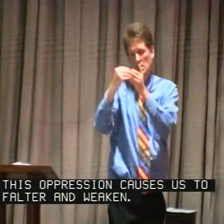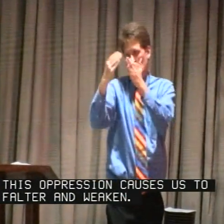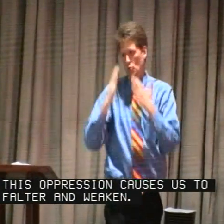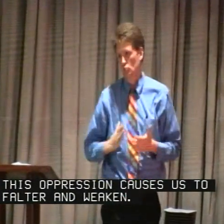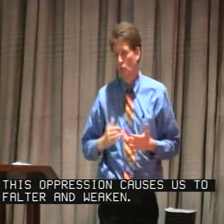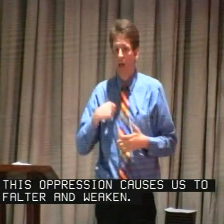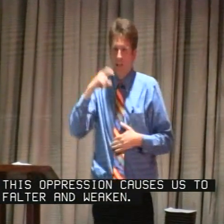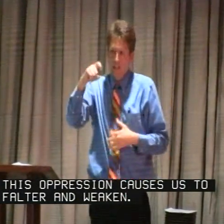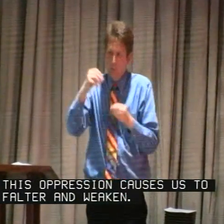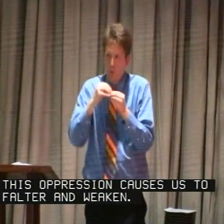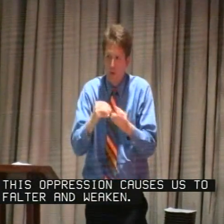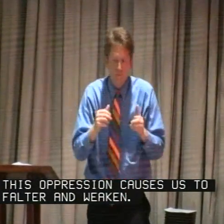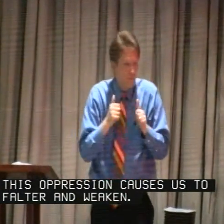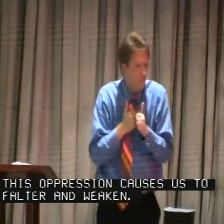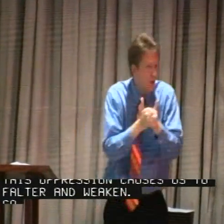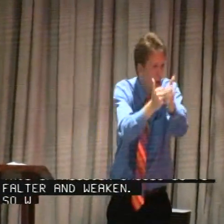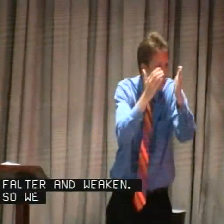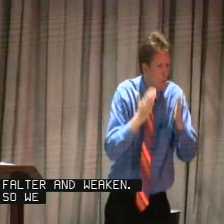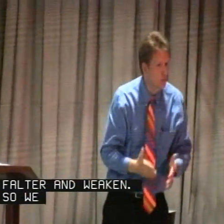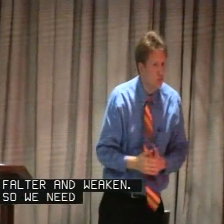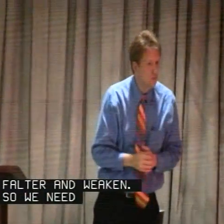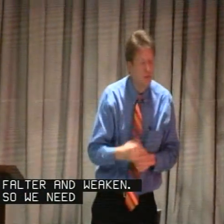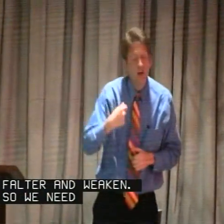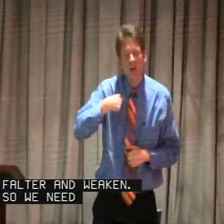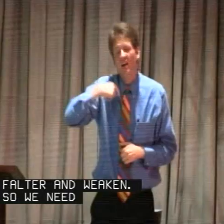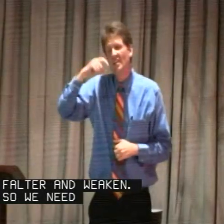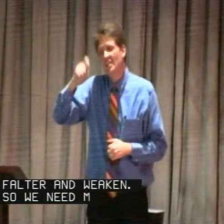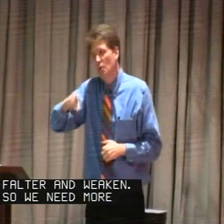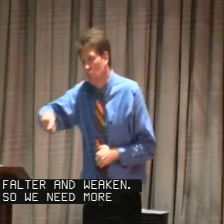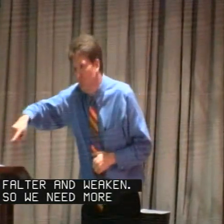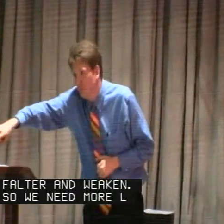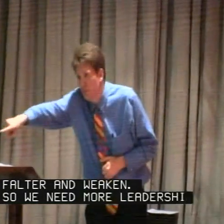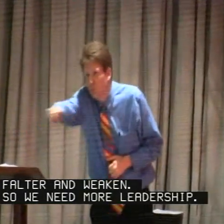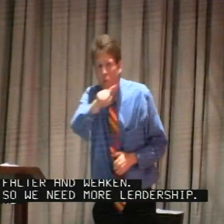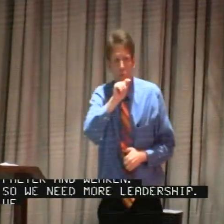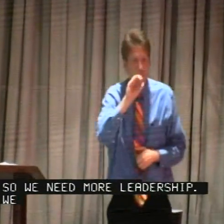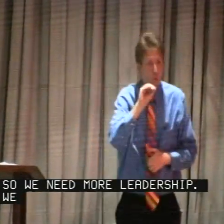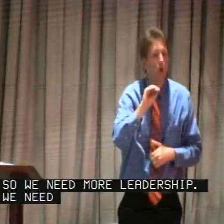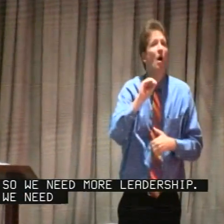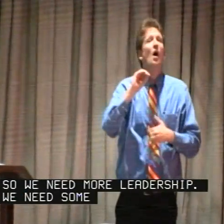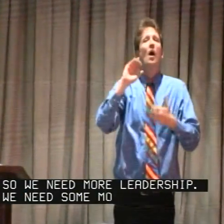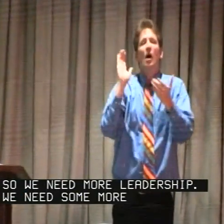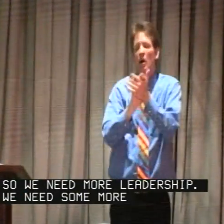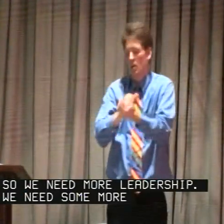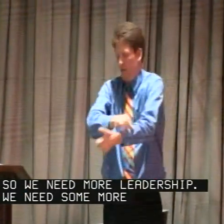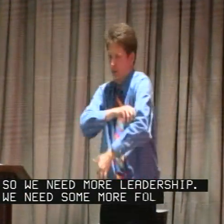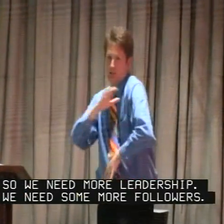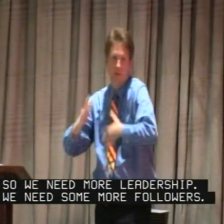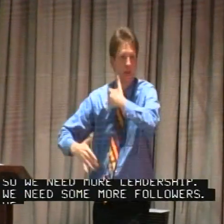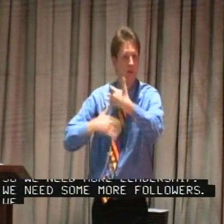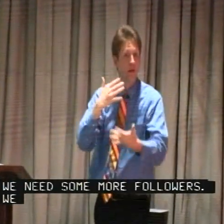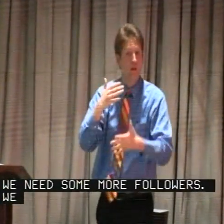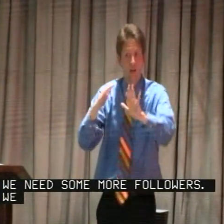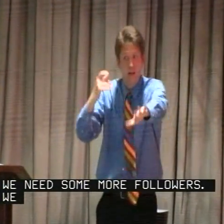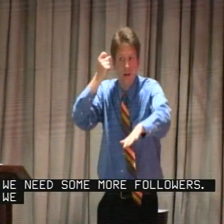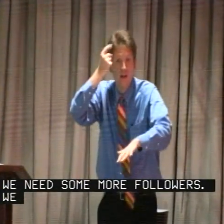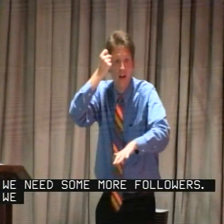So we need more leadership. We need some more followers. We need you to roll up your